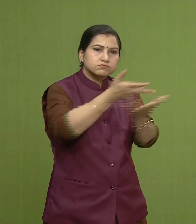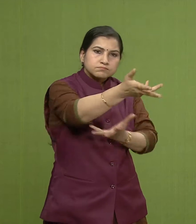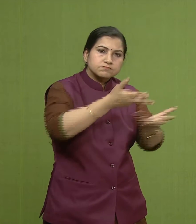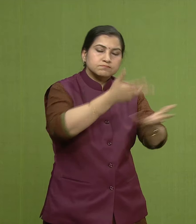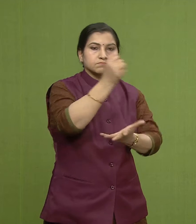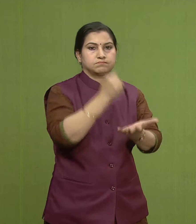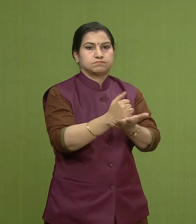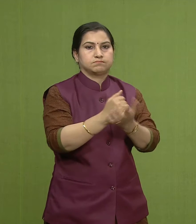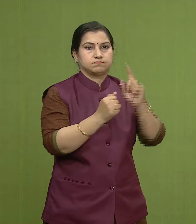communication.